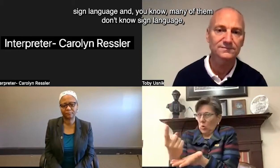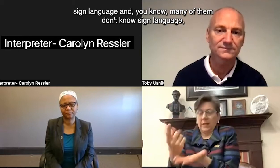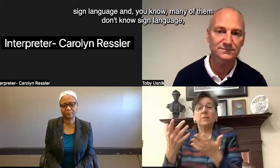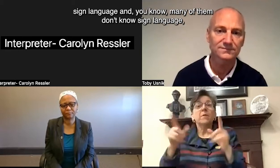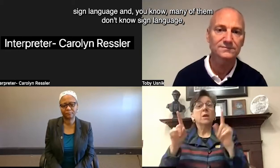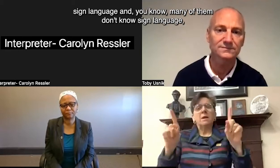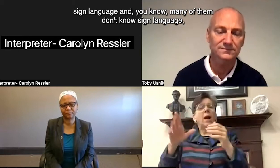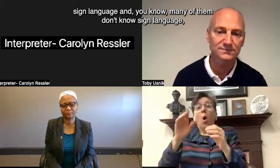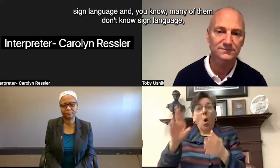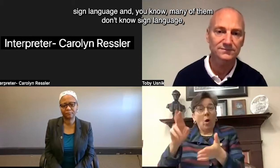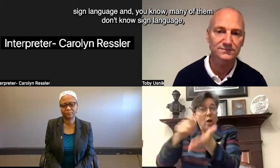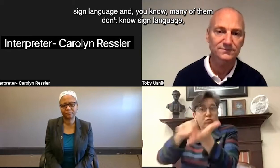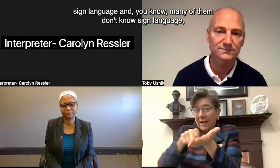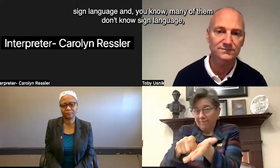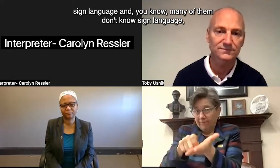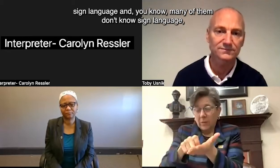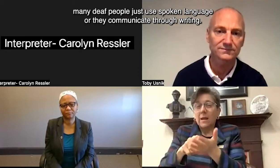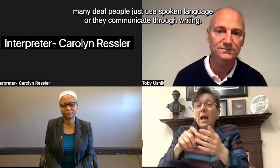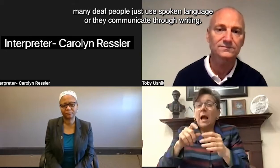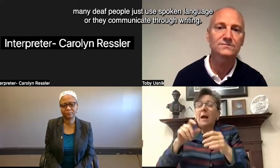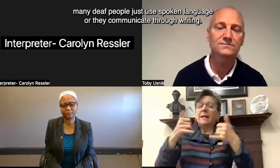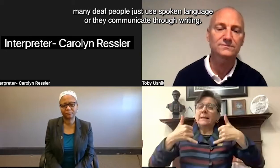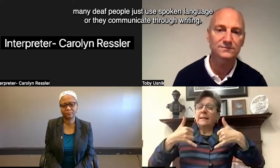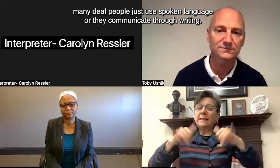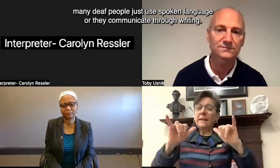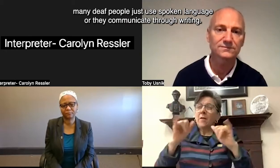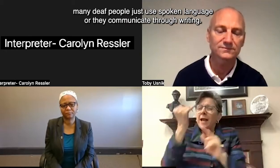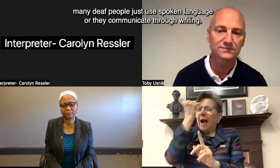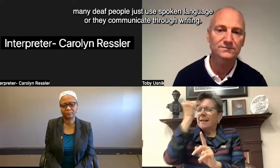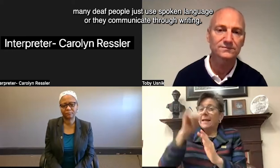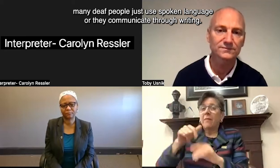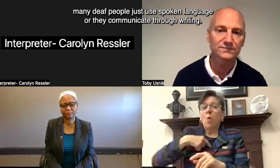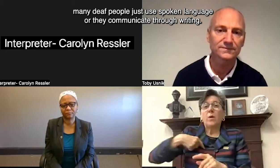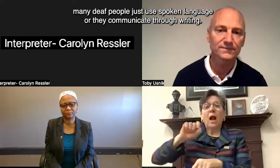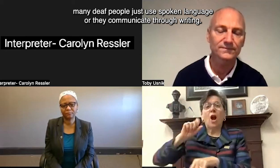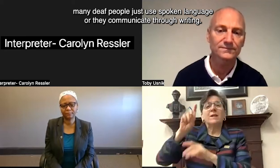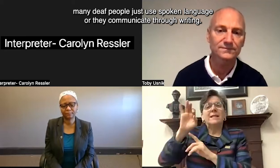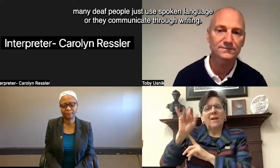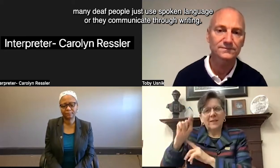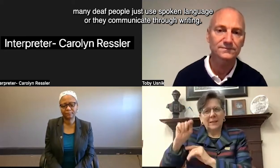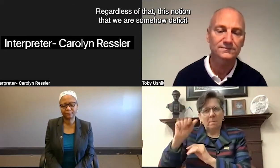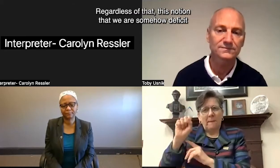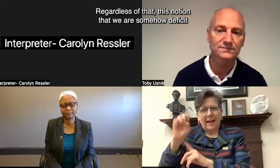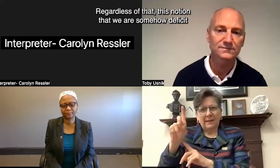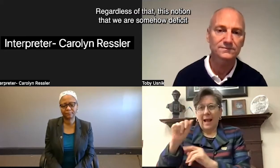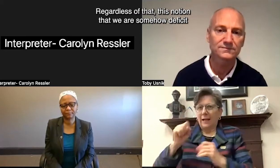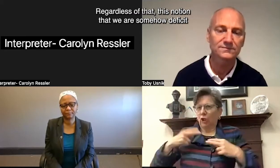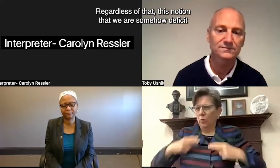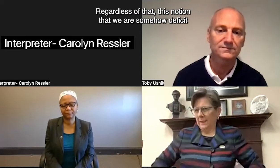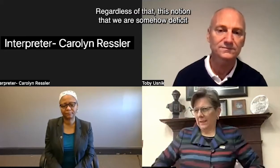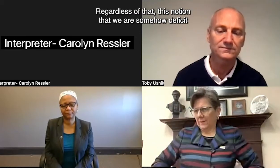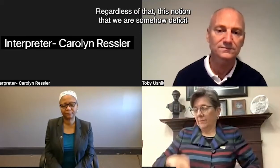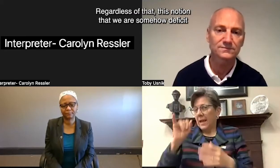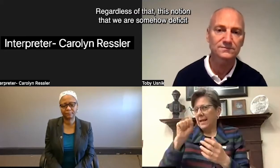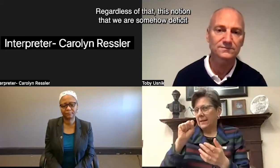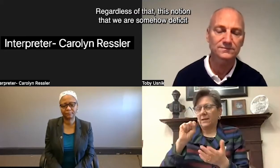them don't know sign language, many deaf people just use spoken language or they communicate through writing. Regardless of that, this notion that we are somehow